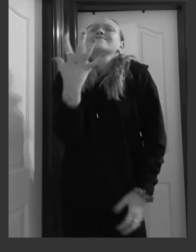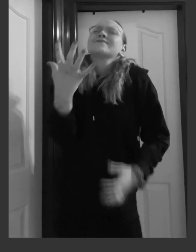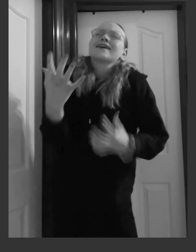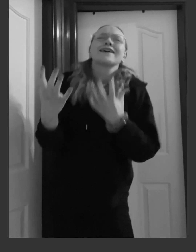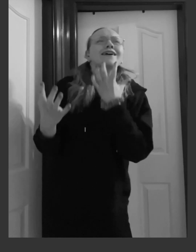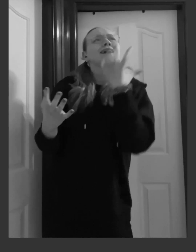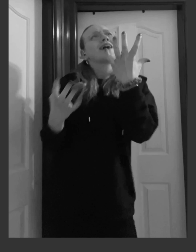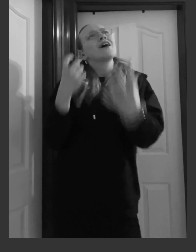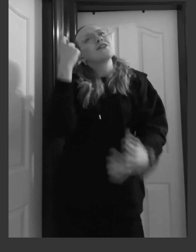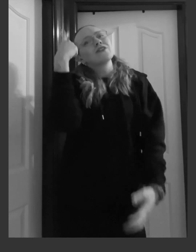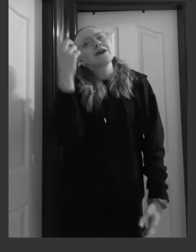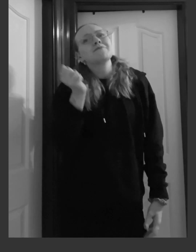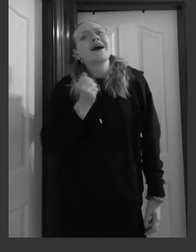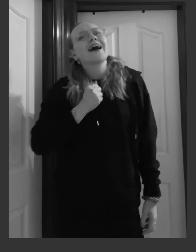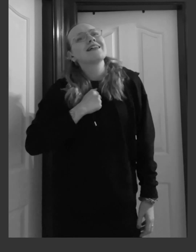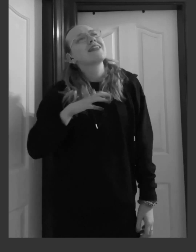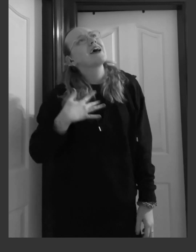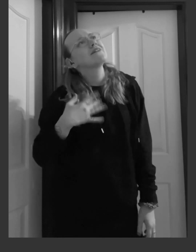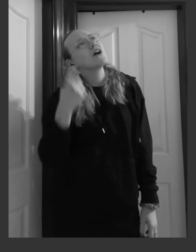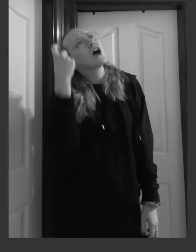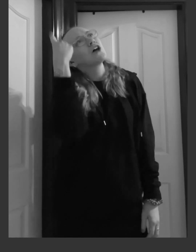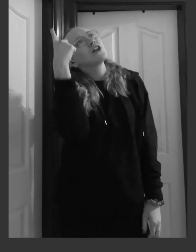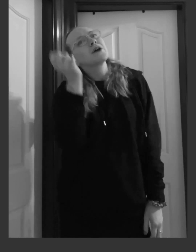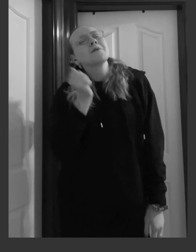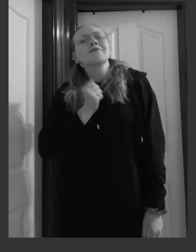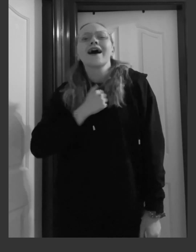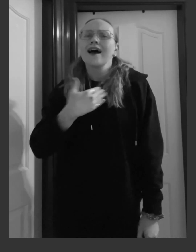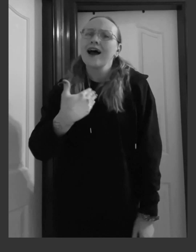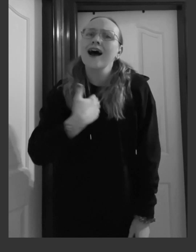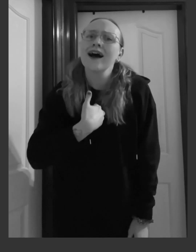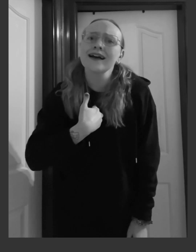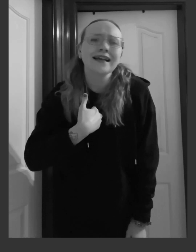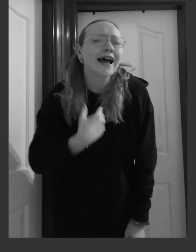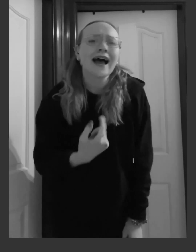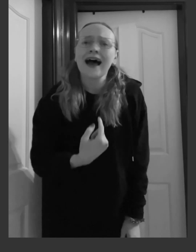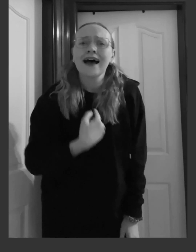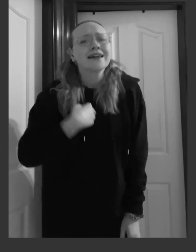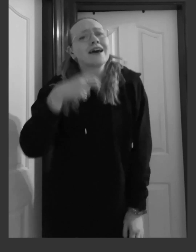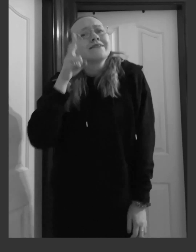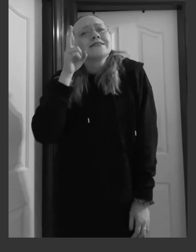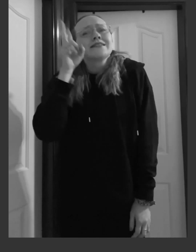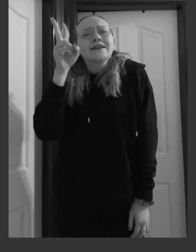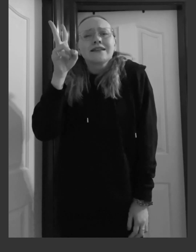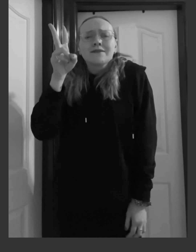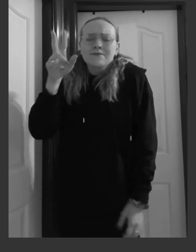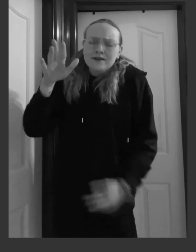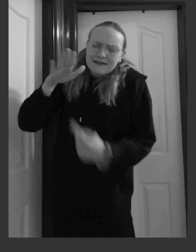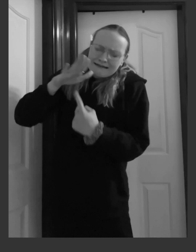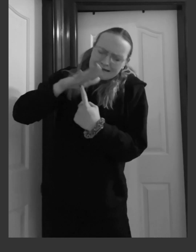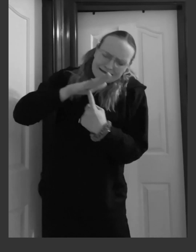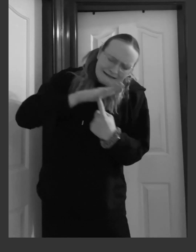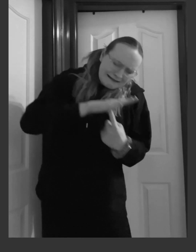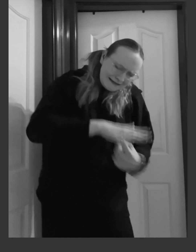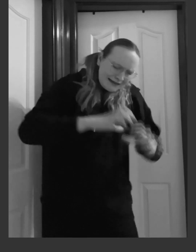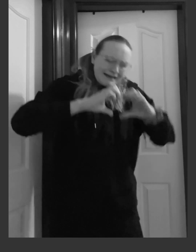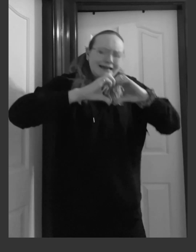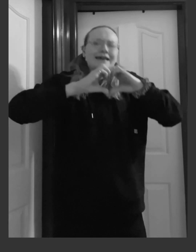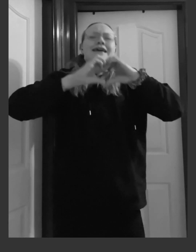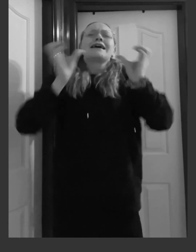Look at my life, look at my heart I have seen them fall apart Now